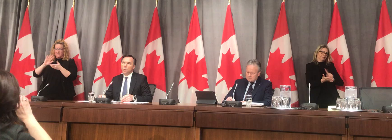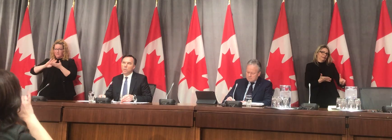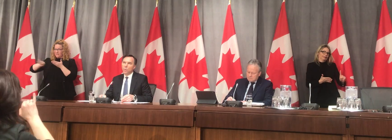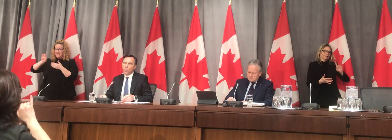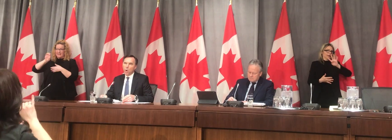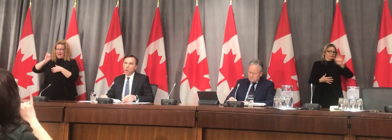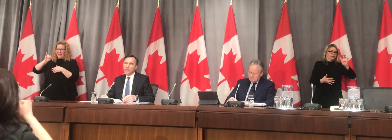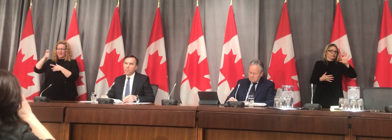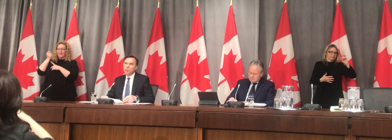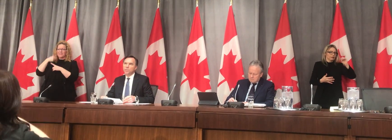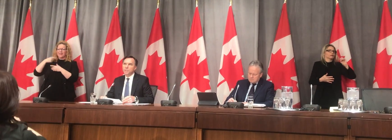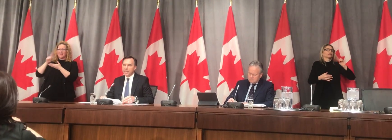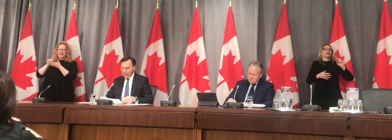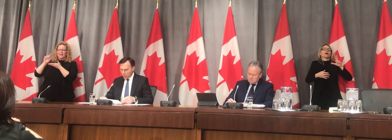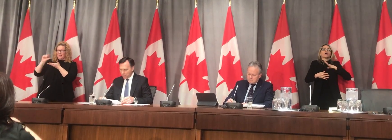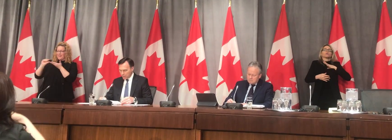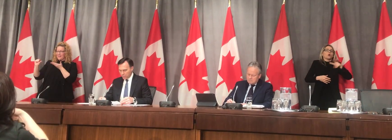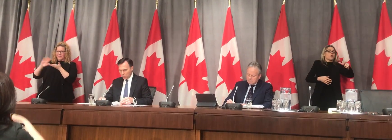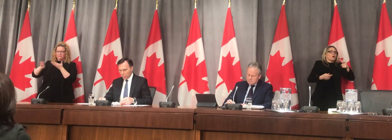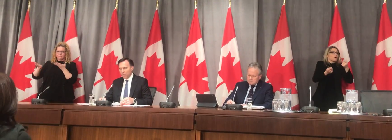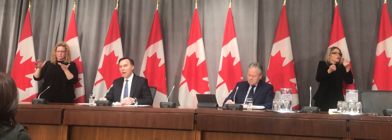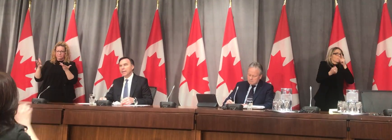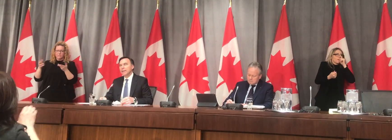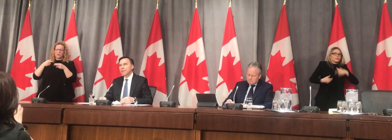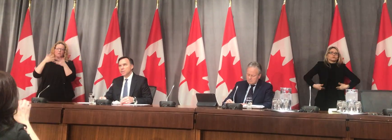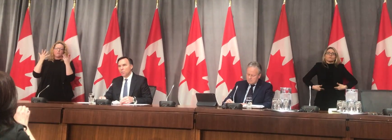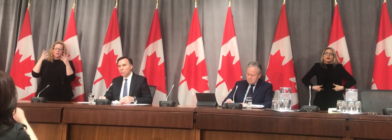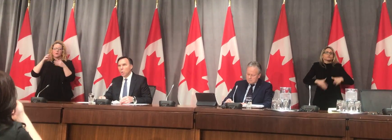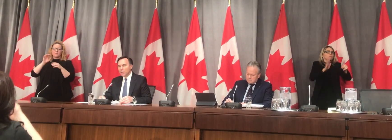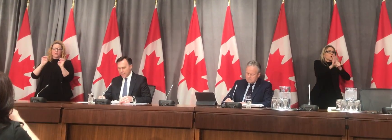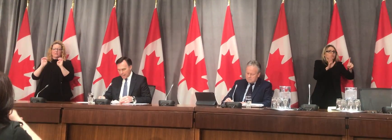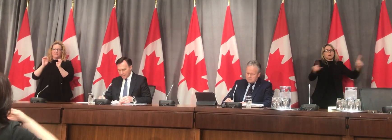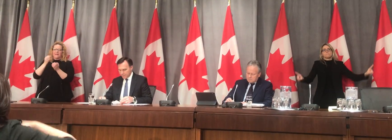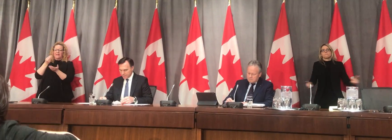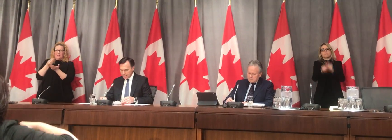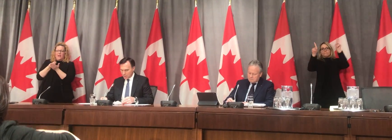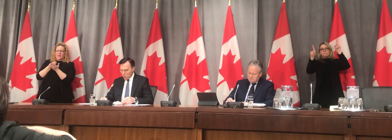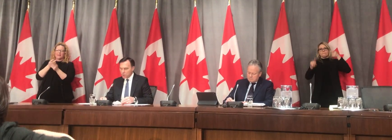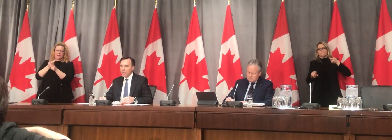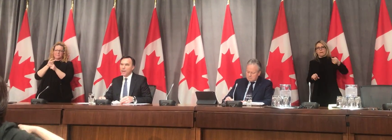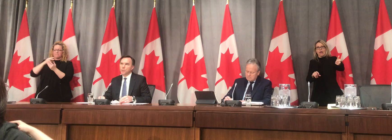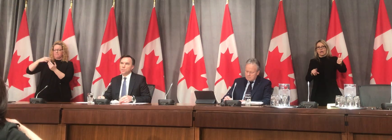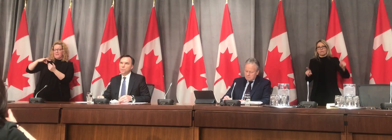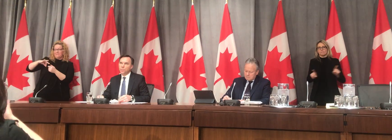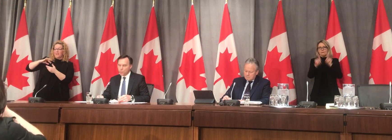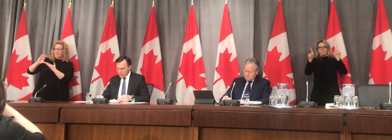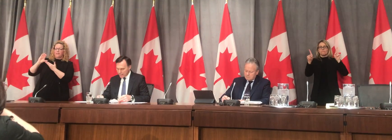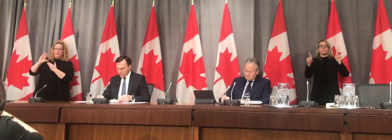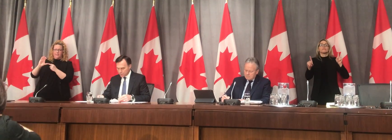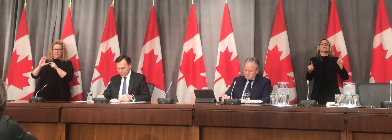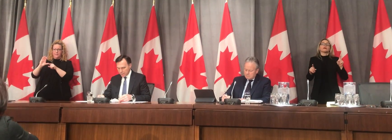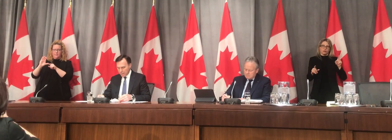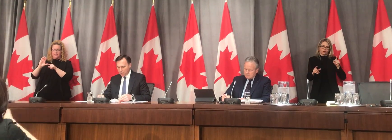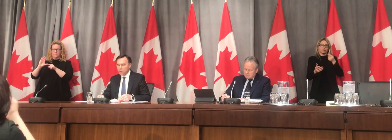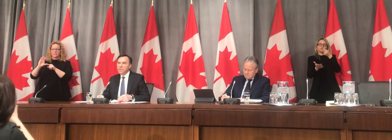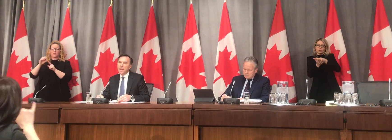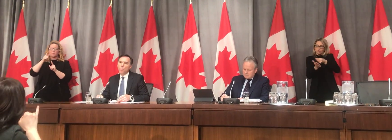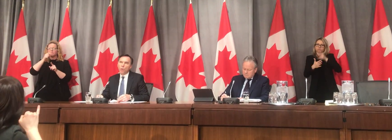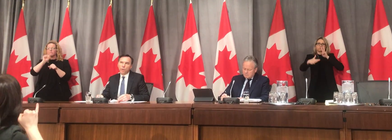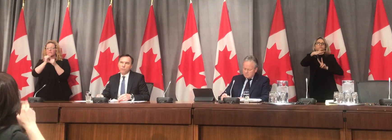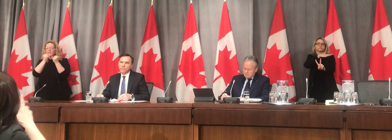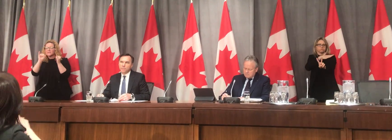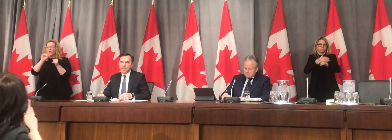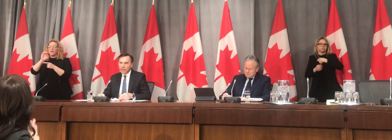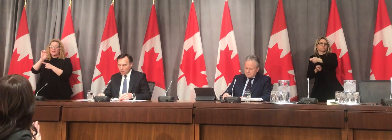The new, what we're calling emergency care benefit, will provide self-employed Canadians, contractors, freelancers,